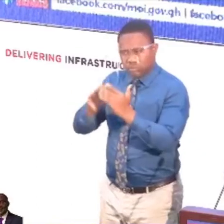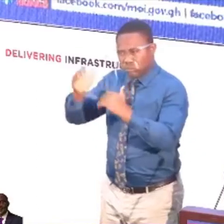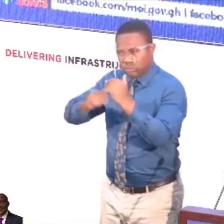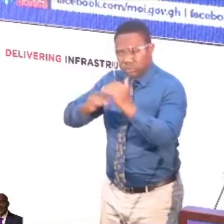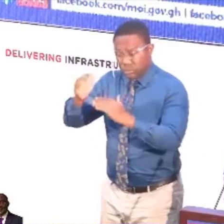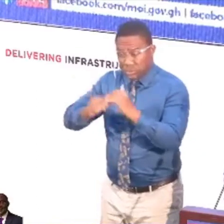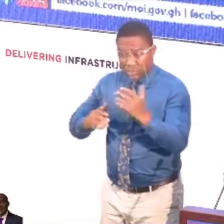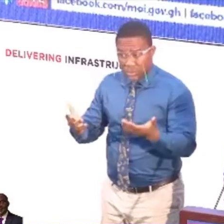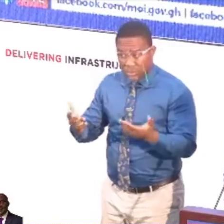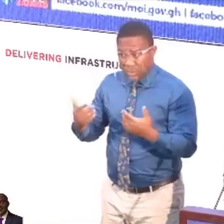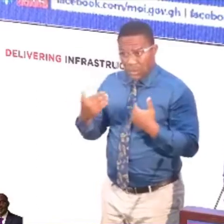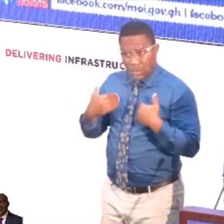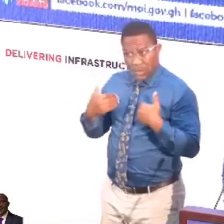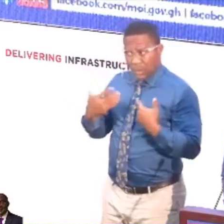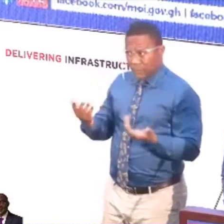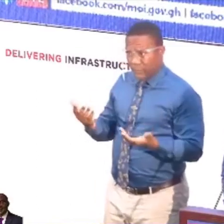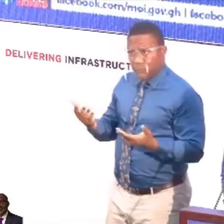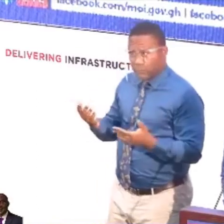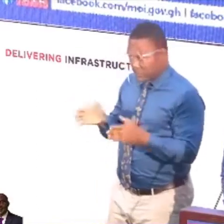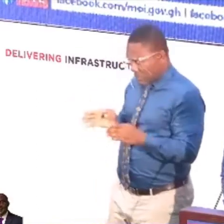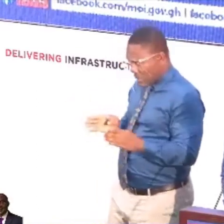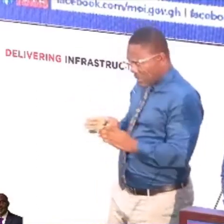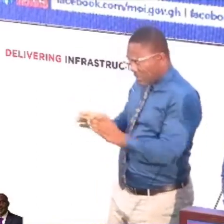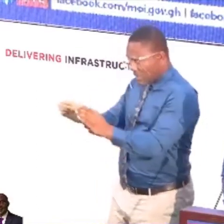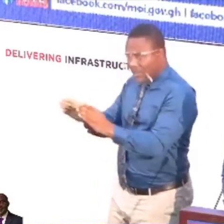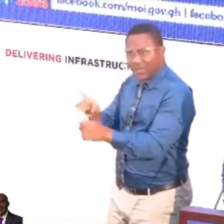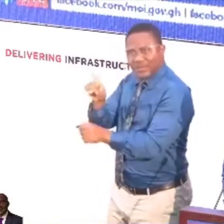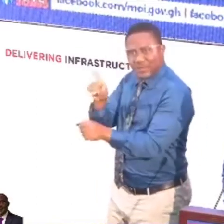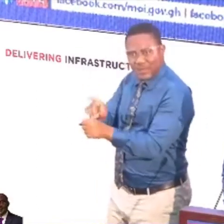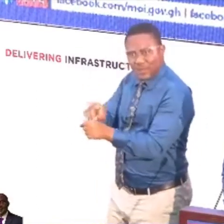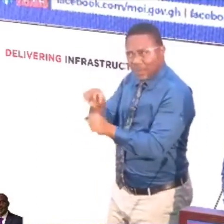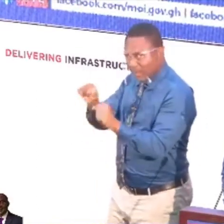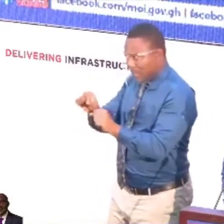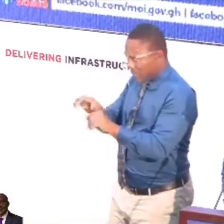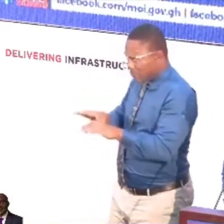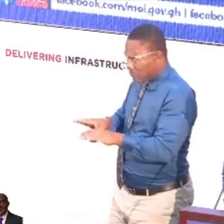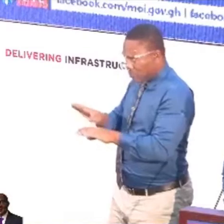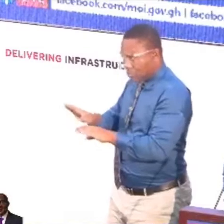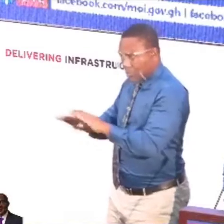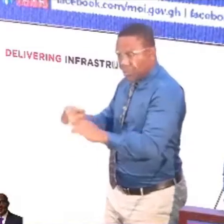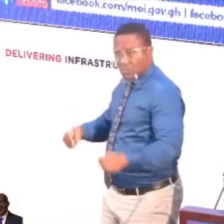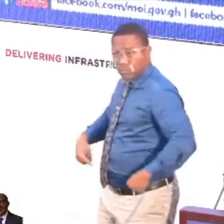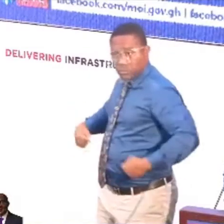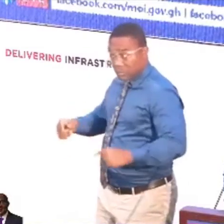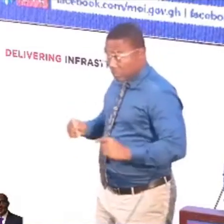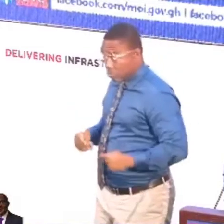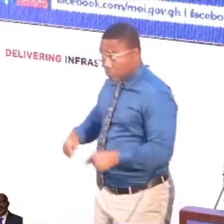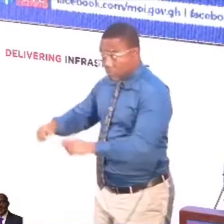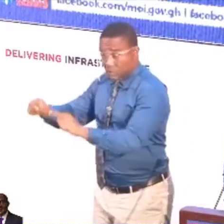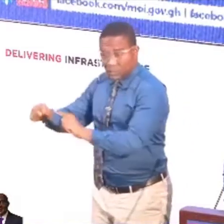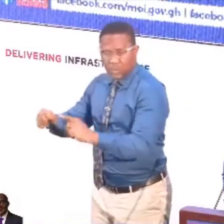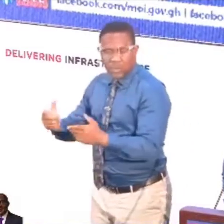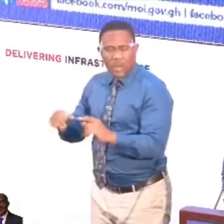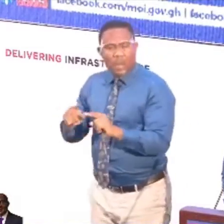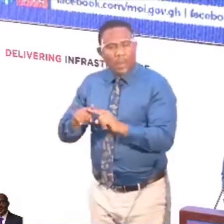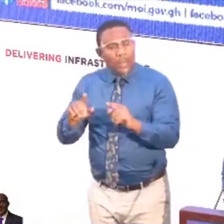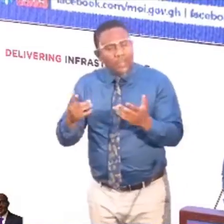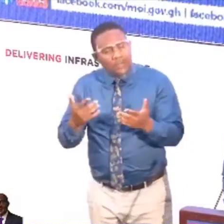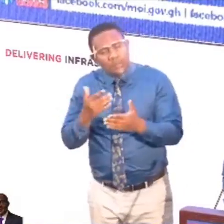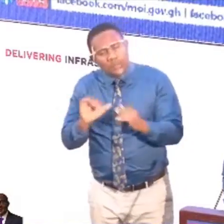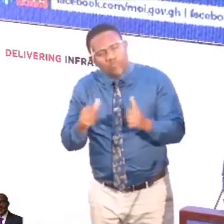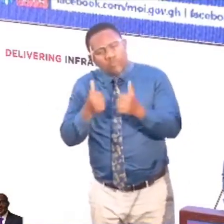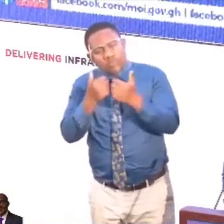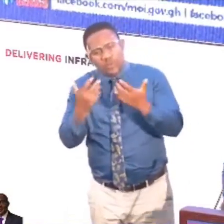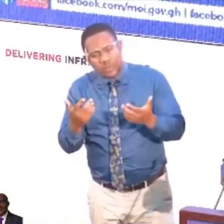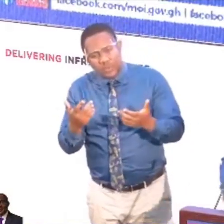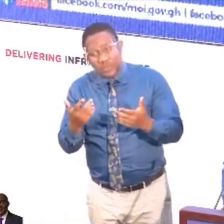have disability routes to the entrance to the classroom blocks. Well, what will be the challenge is those that are mostly